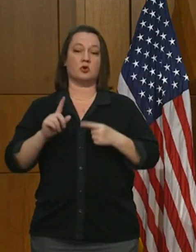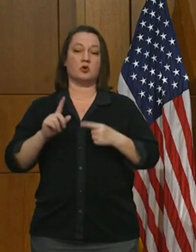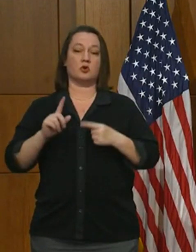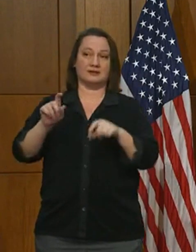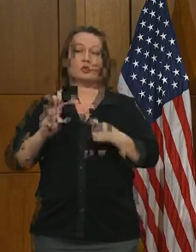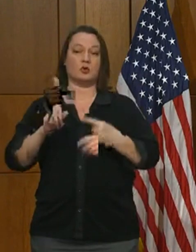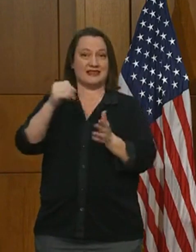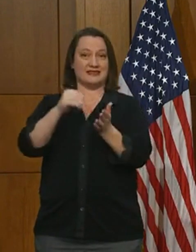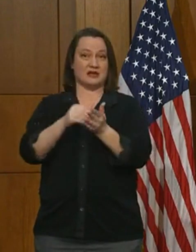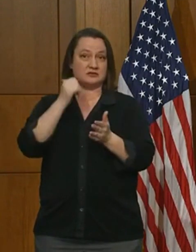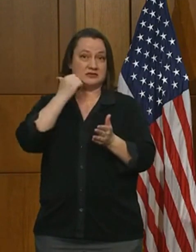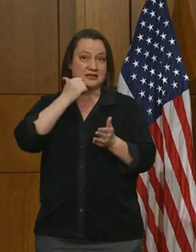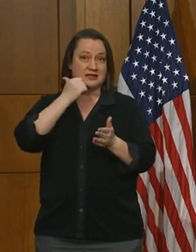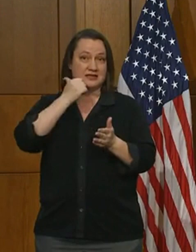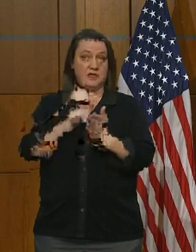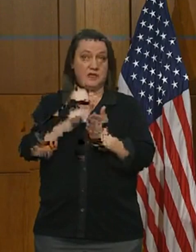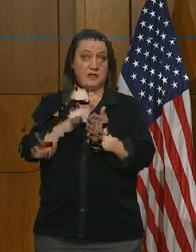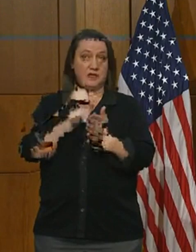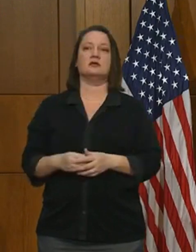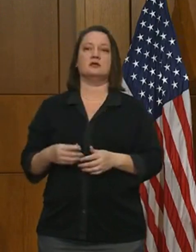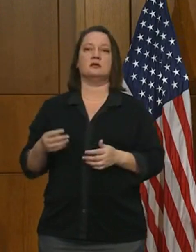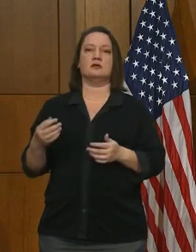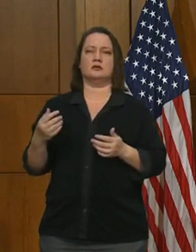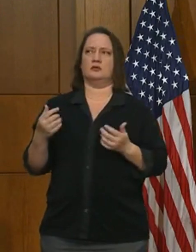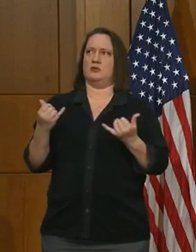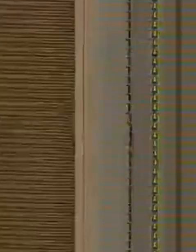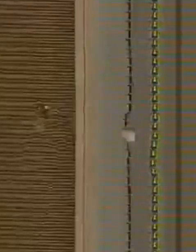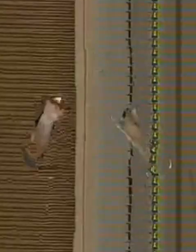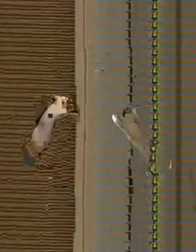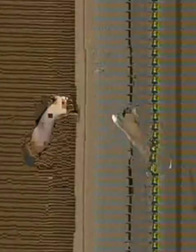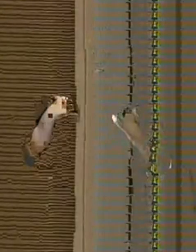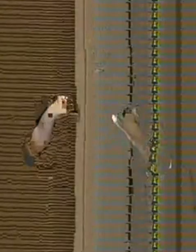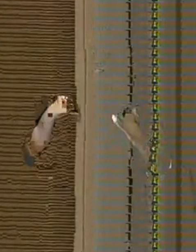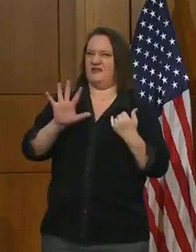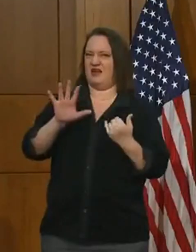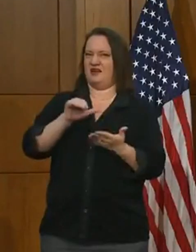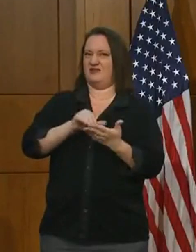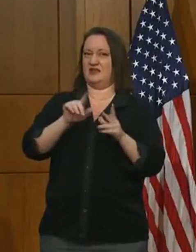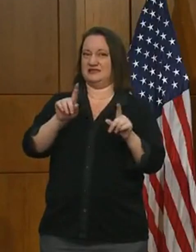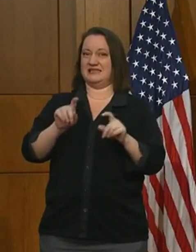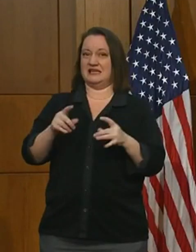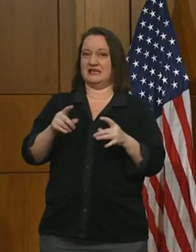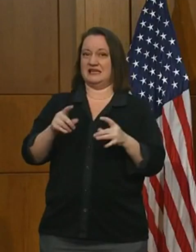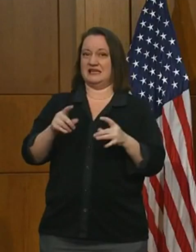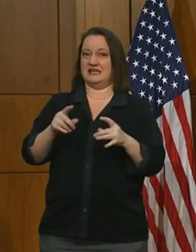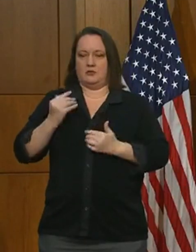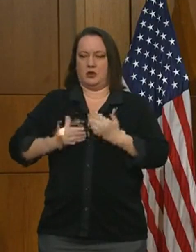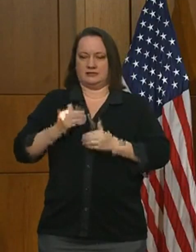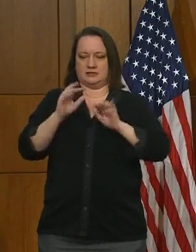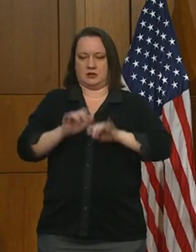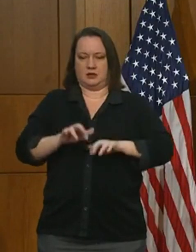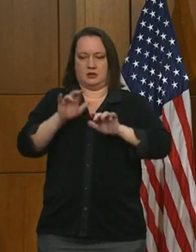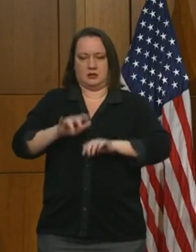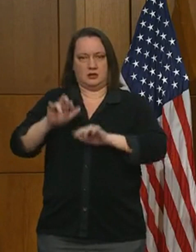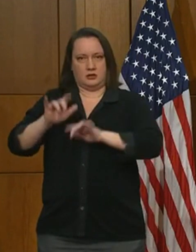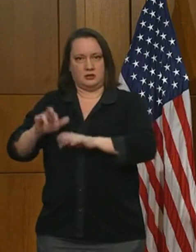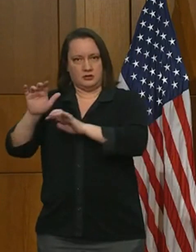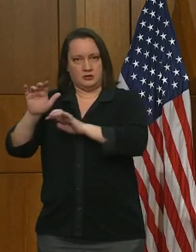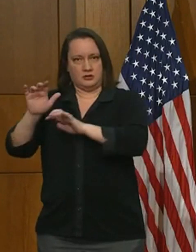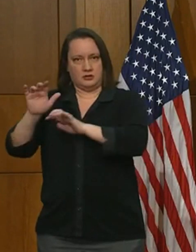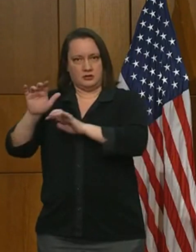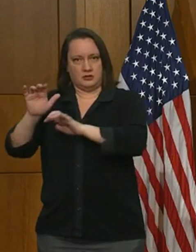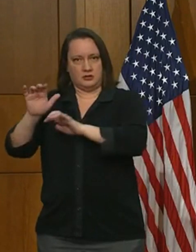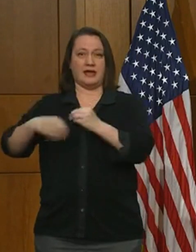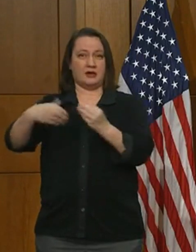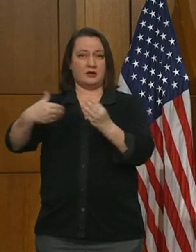5,000 tests that are still in the process of being entered into the electronic system. As we bring on a new lab, and you have heard me talk about